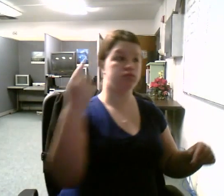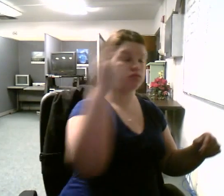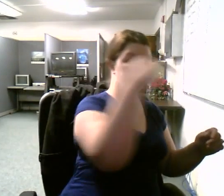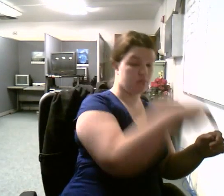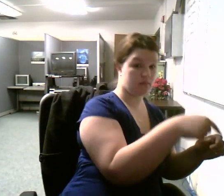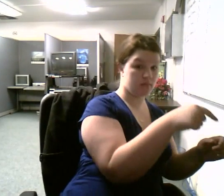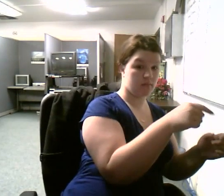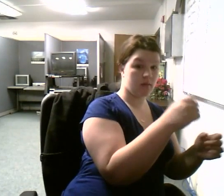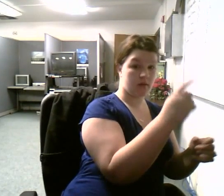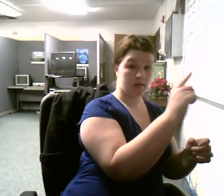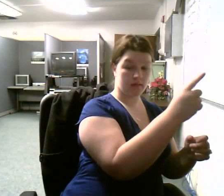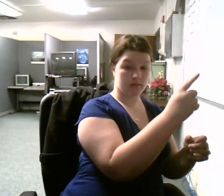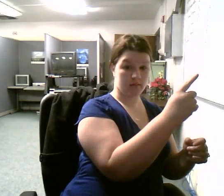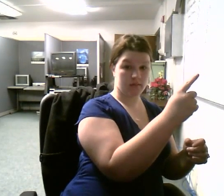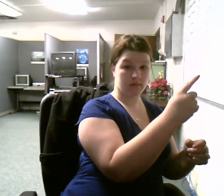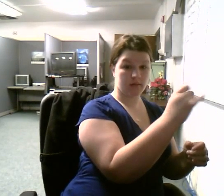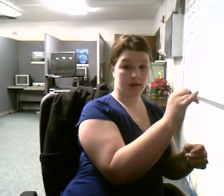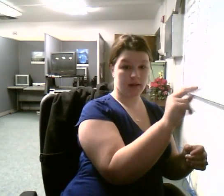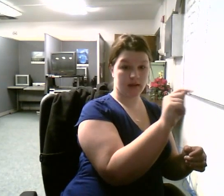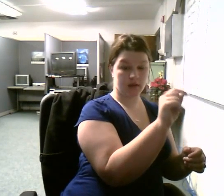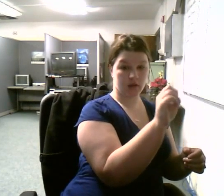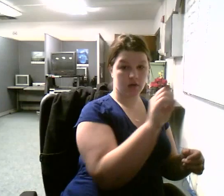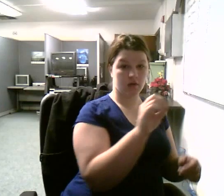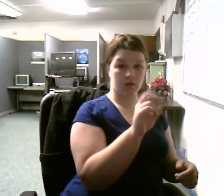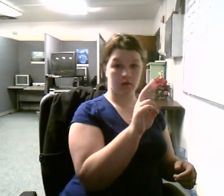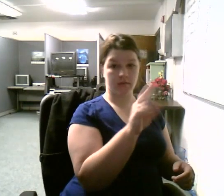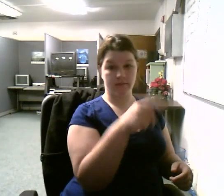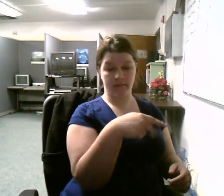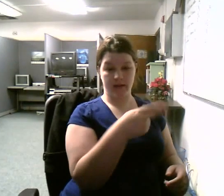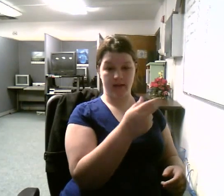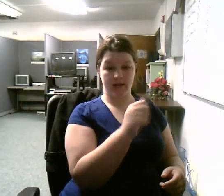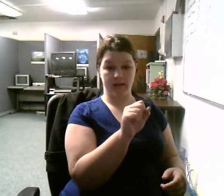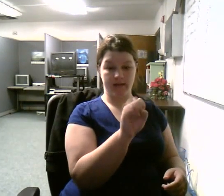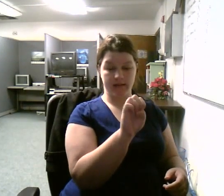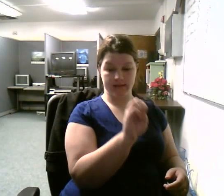That's the basics for cell biology. You should have